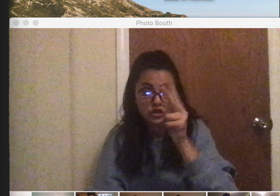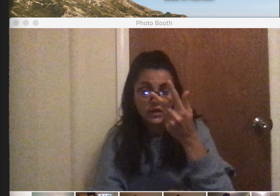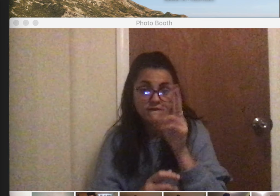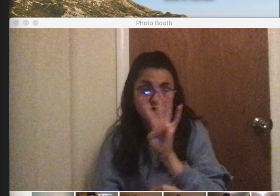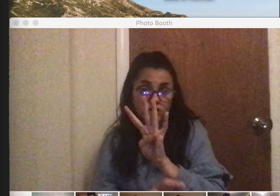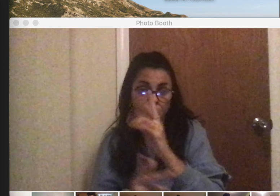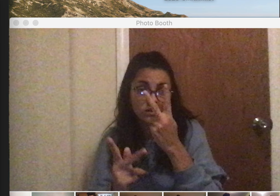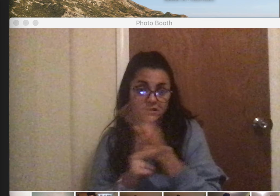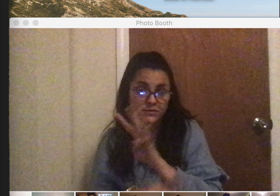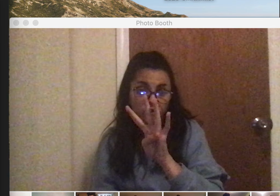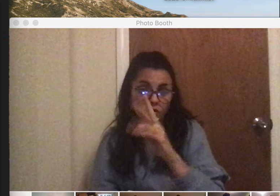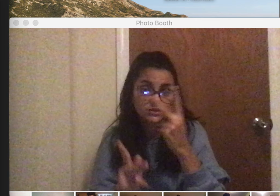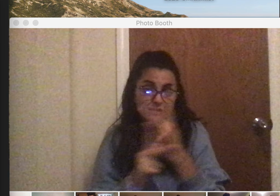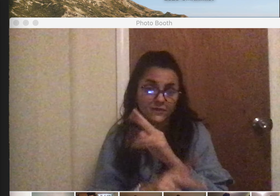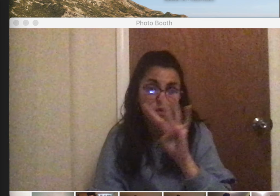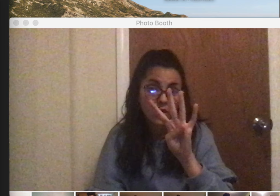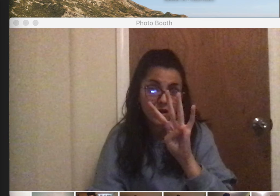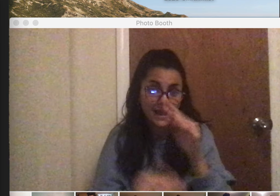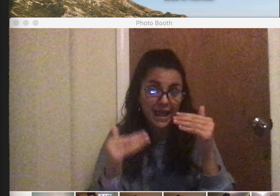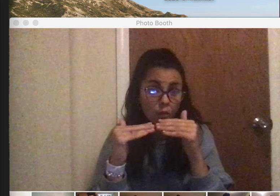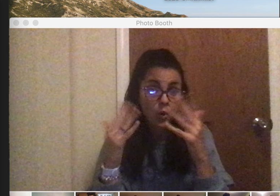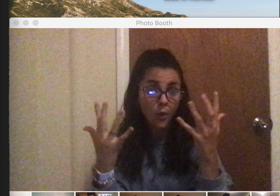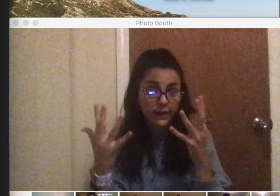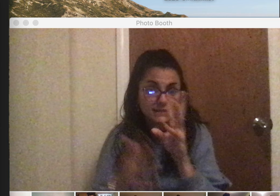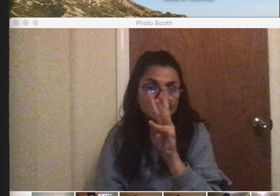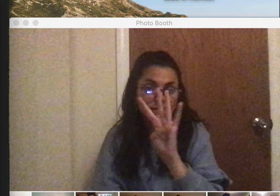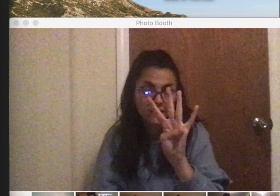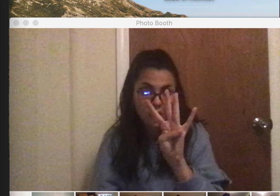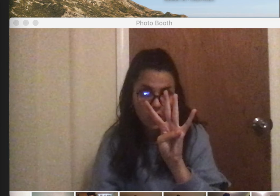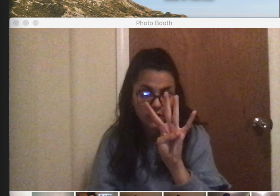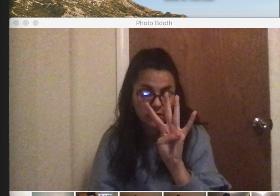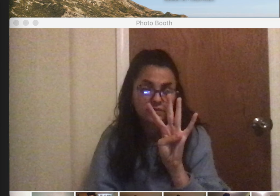going to give us 64.